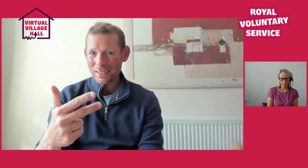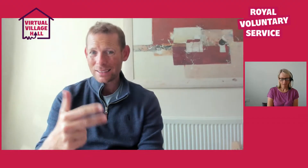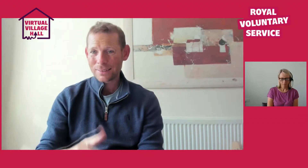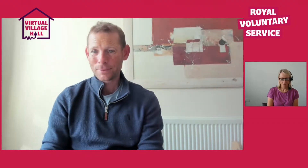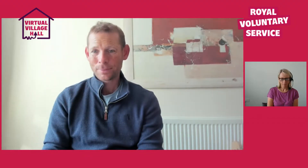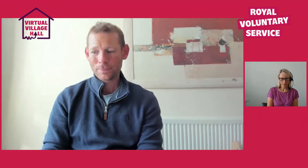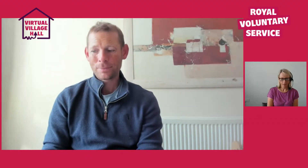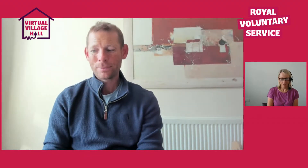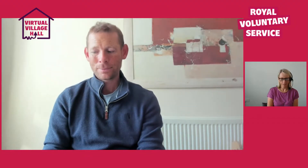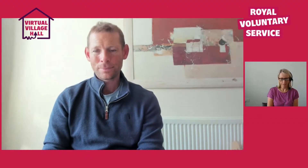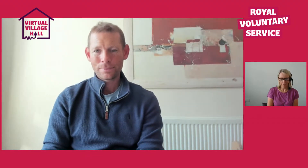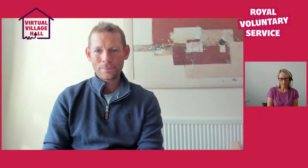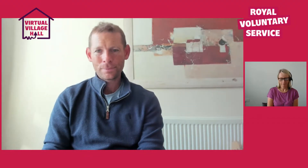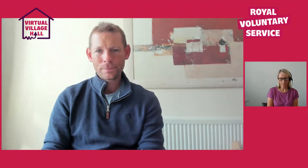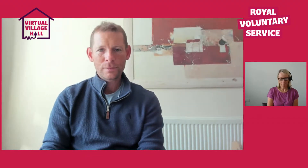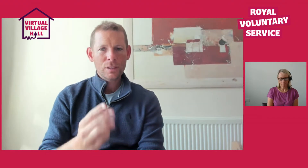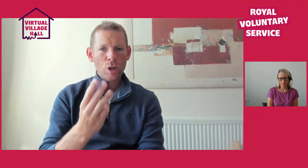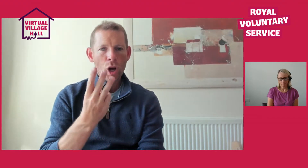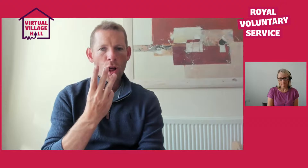Number 8 coming up again.